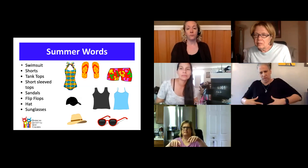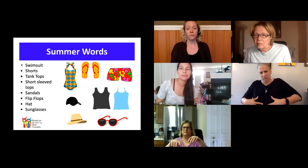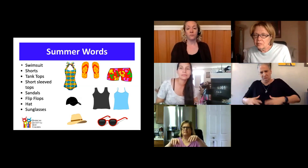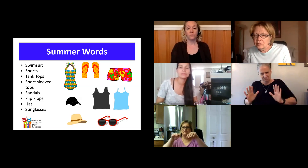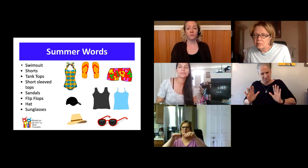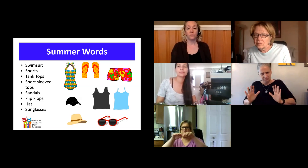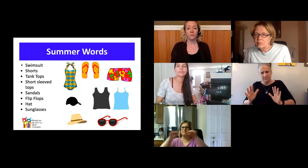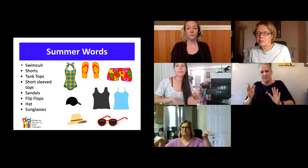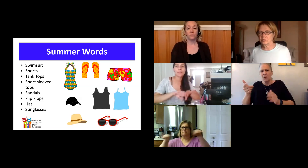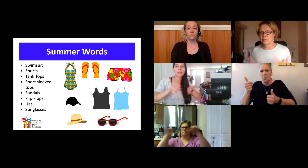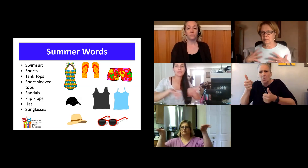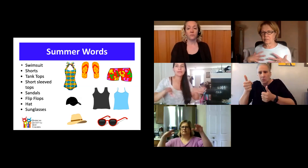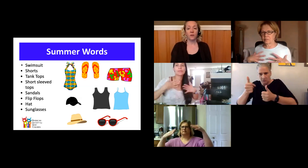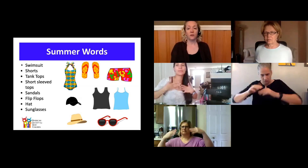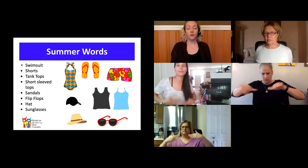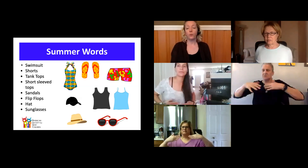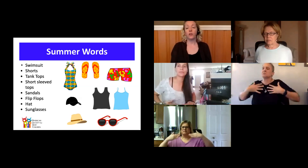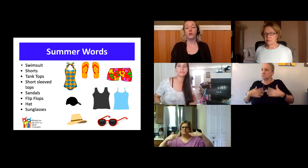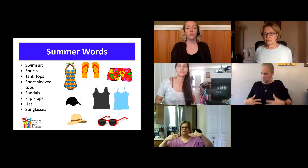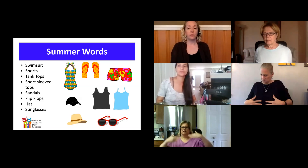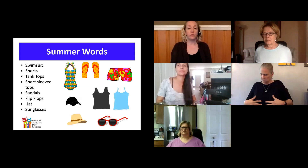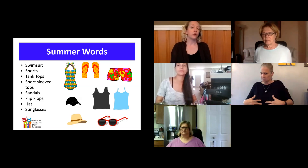Okay, so bring your swimsuit or your bathing suit.